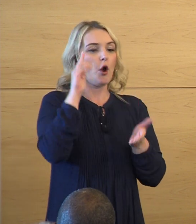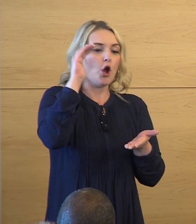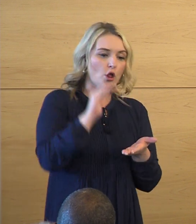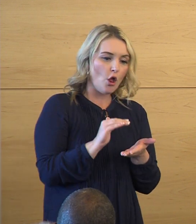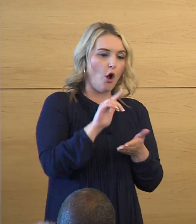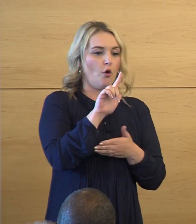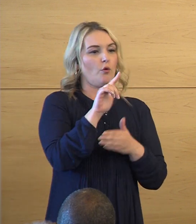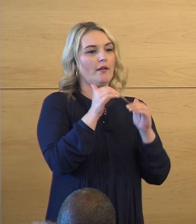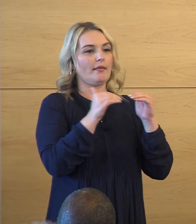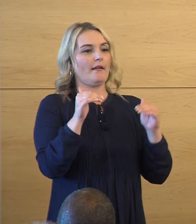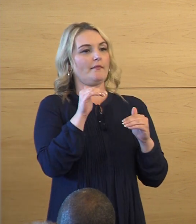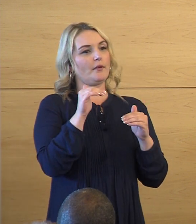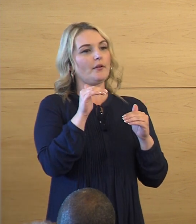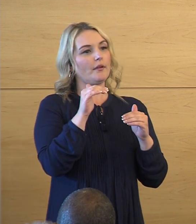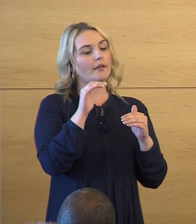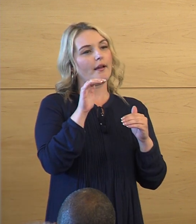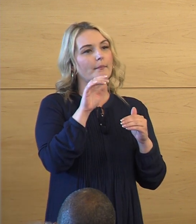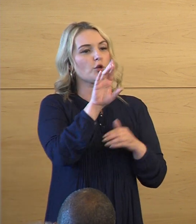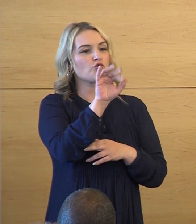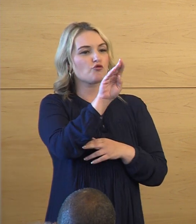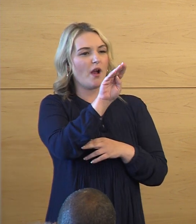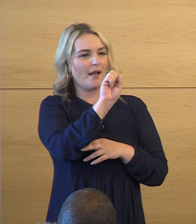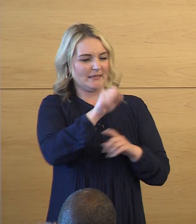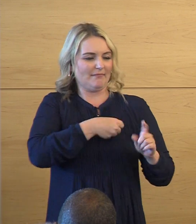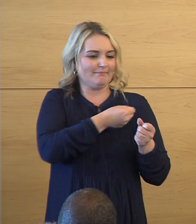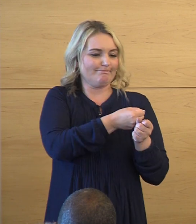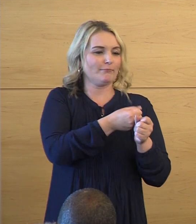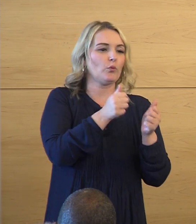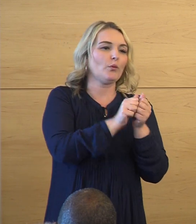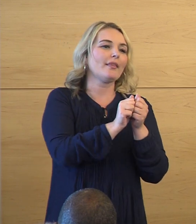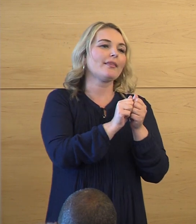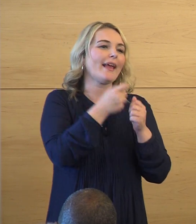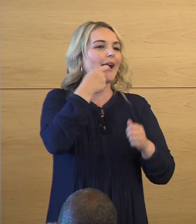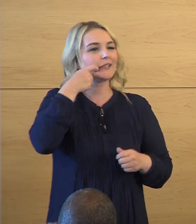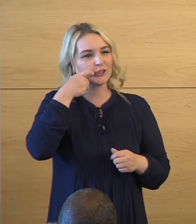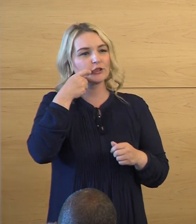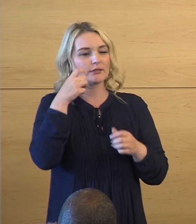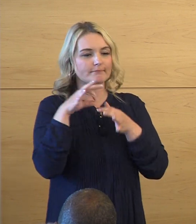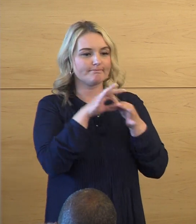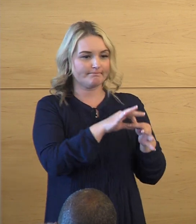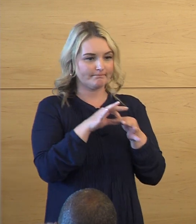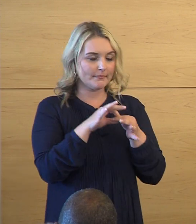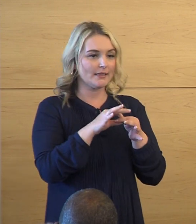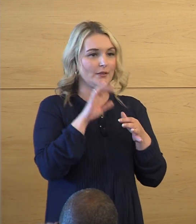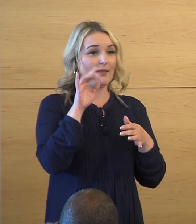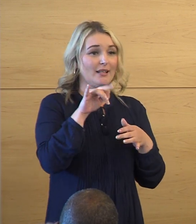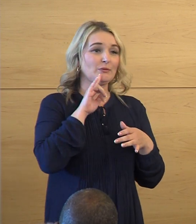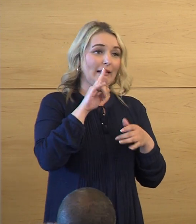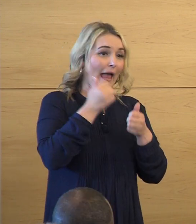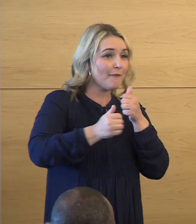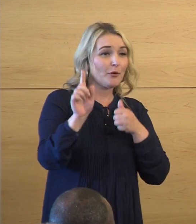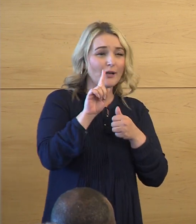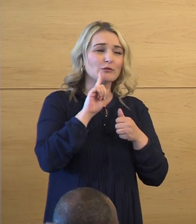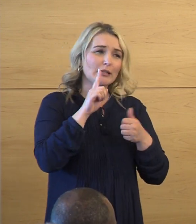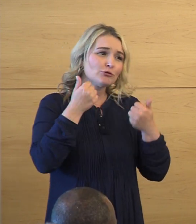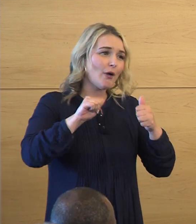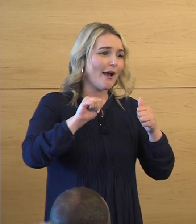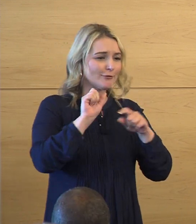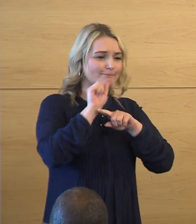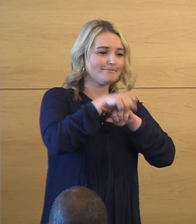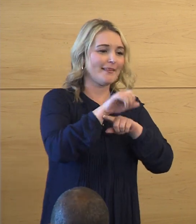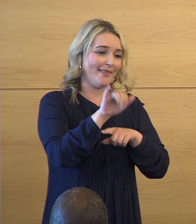offenses that are driven by addiction. This approach has spread throughout the world, and we were the leaders. Another clap, please.